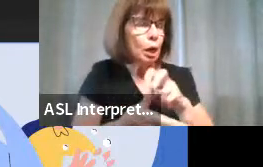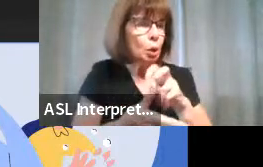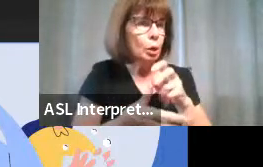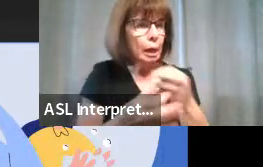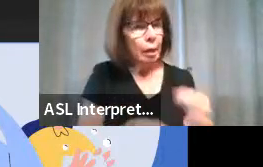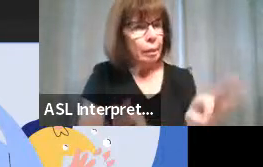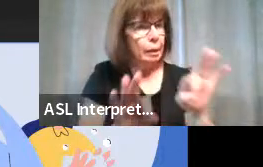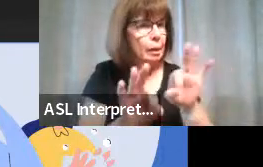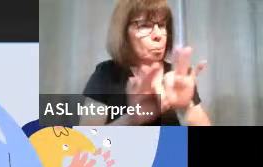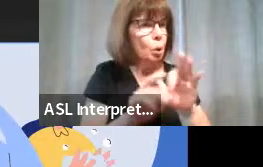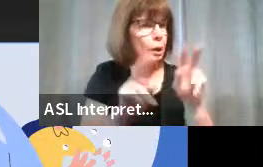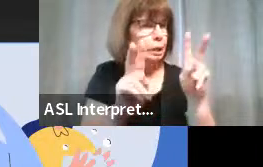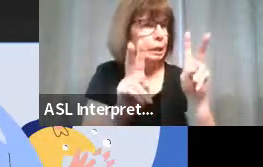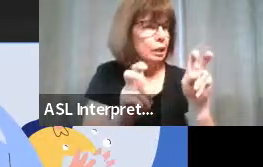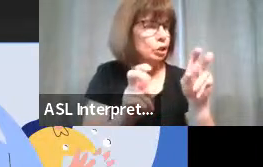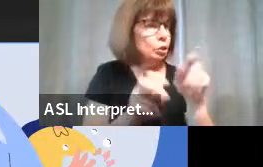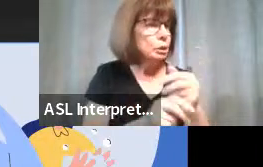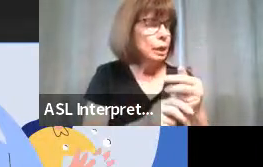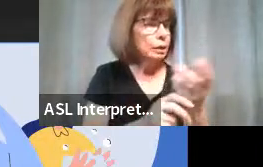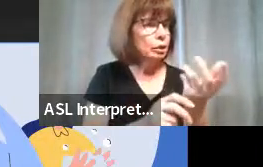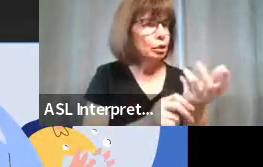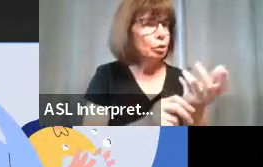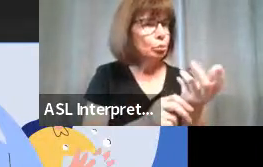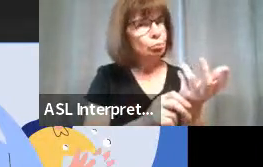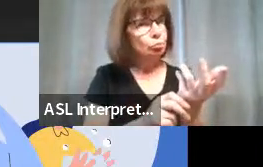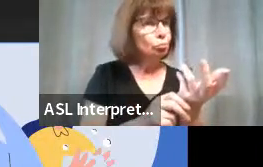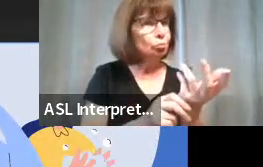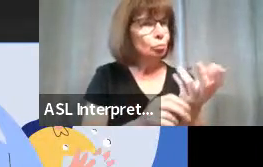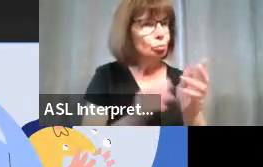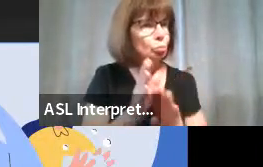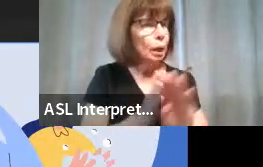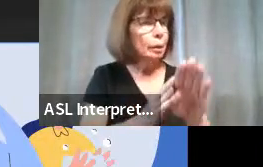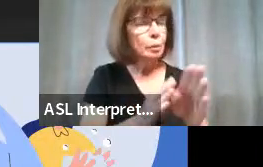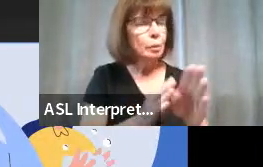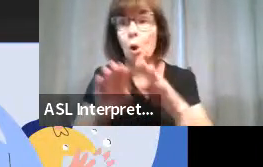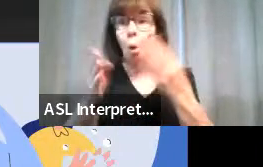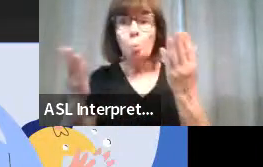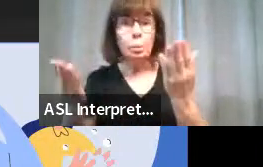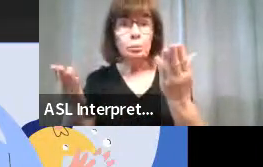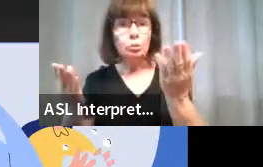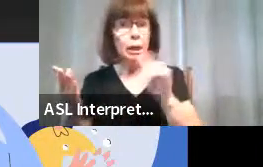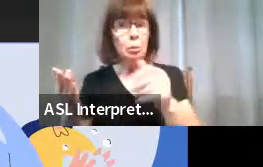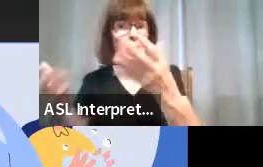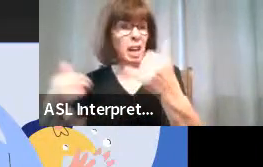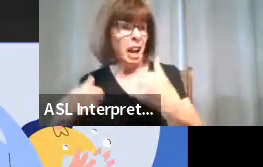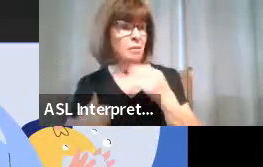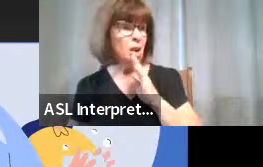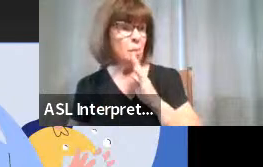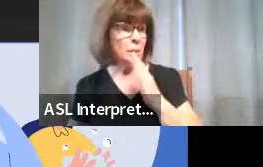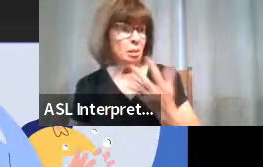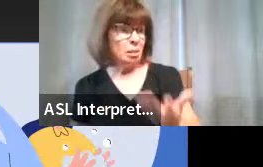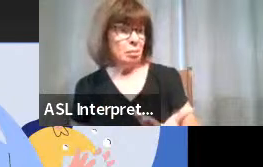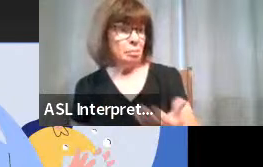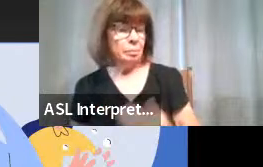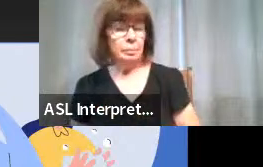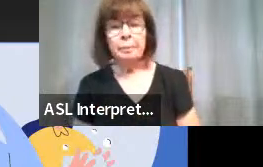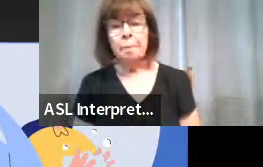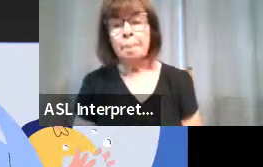to testing, and open it up to anyone who, see if we have any comments.